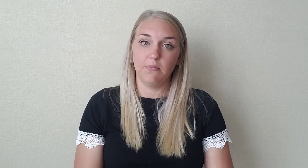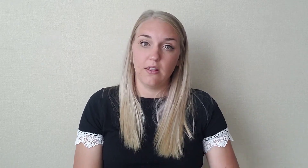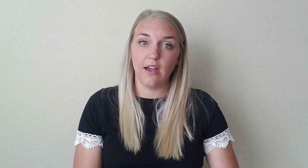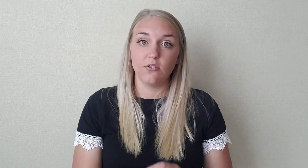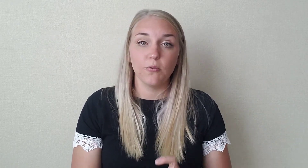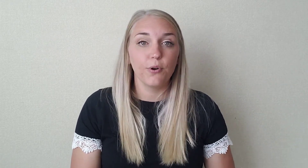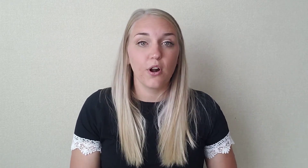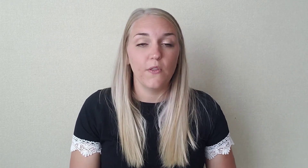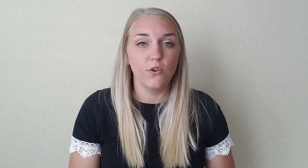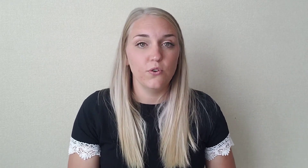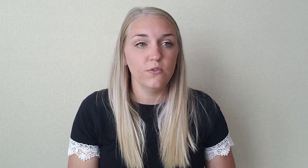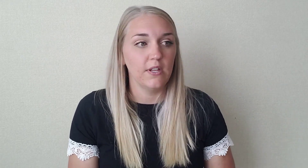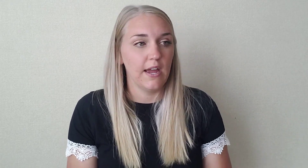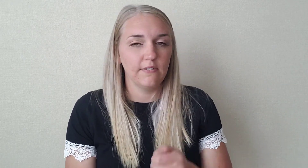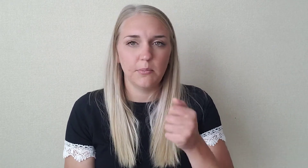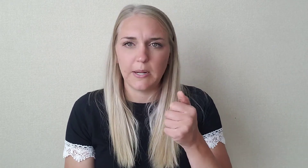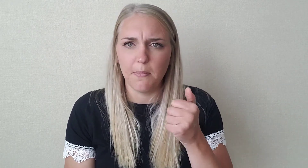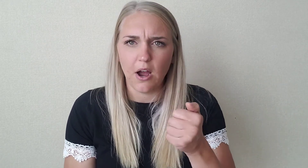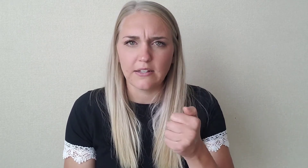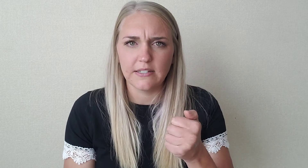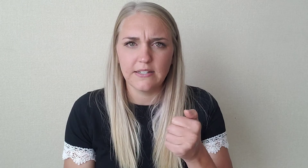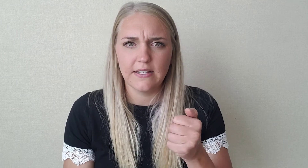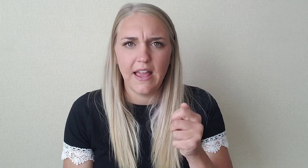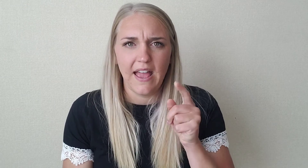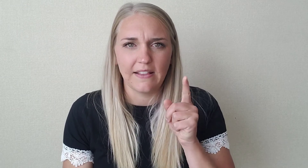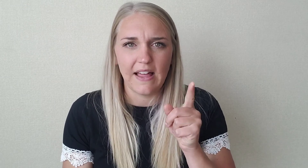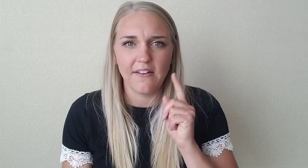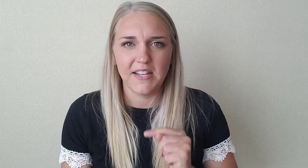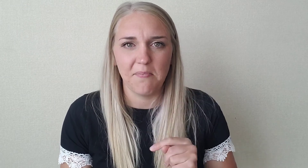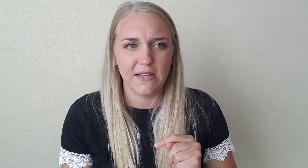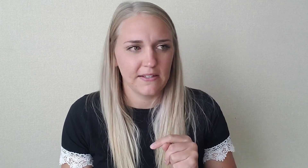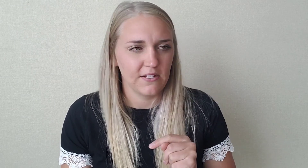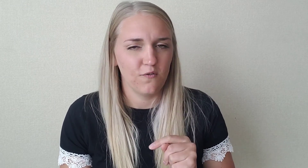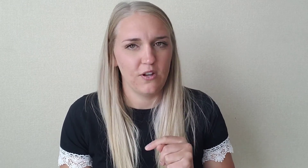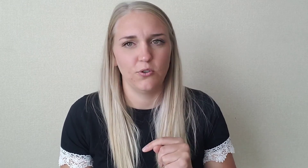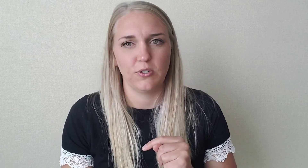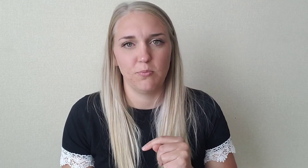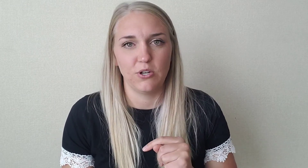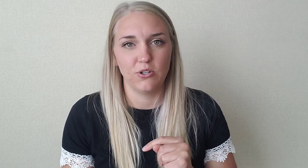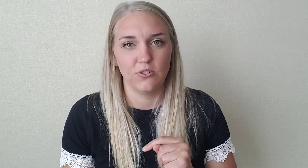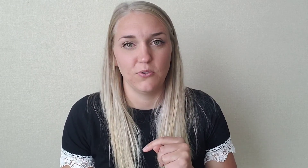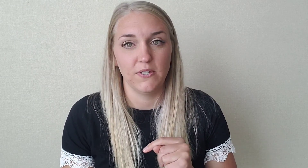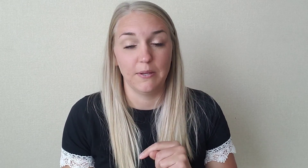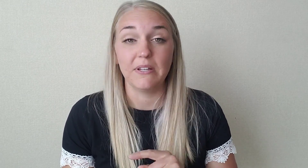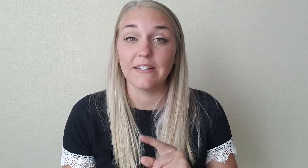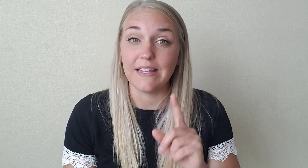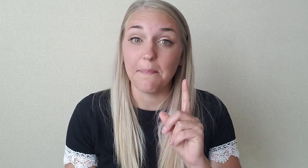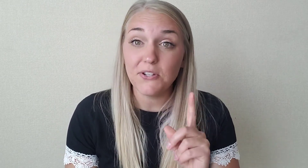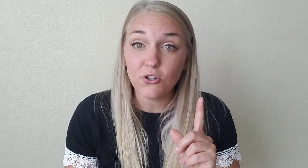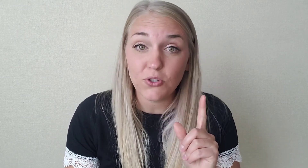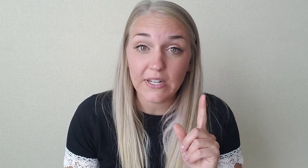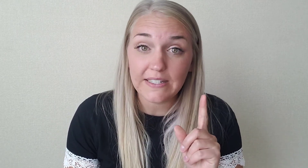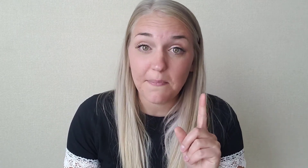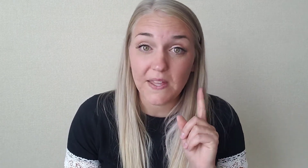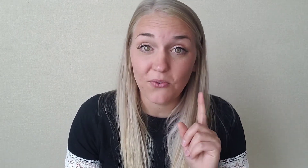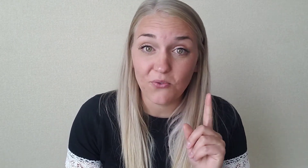that interpreter on the news that everybody pauses and laughs at because their facial expression is so silly, because that means you're doing something